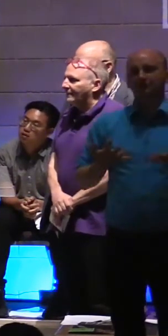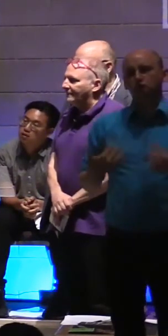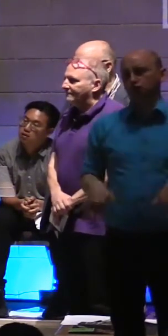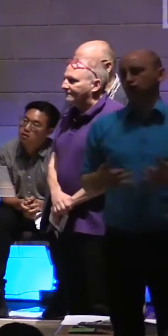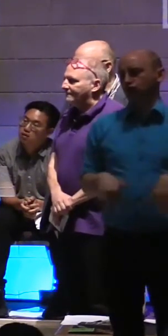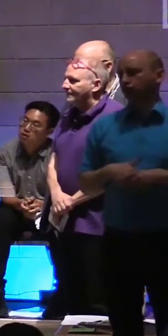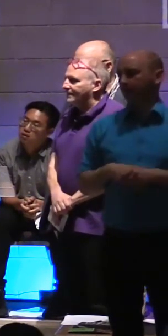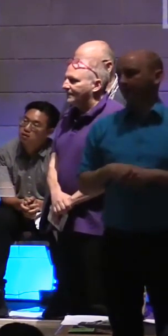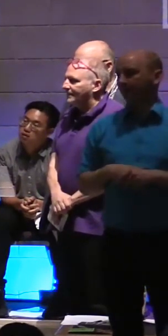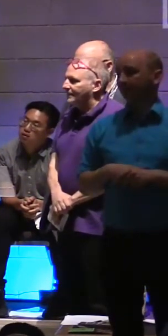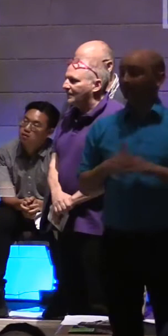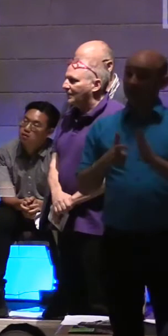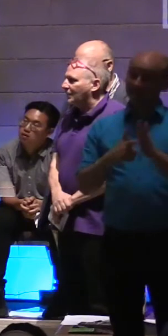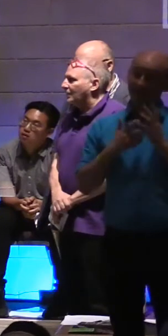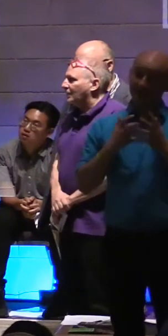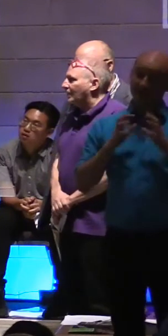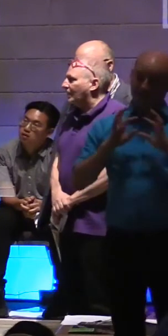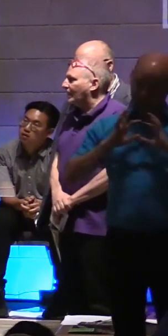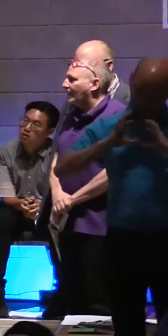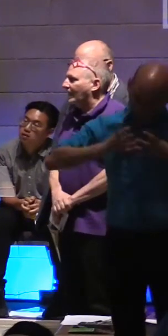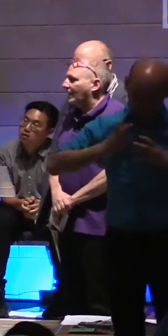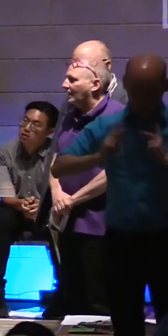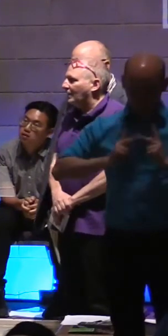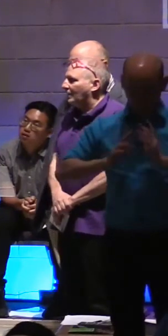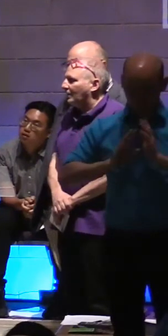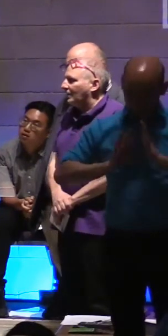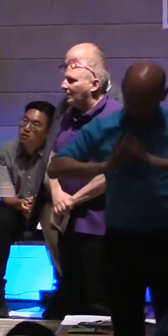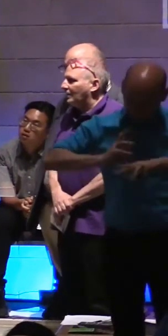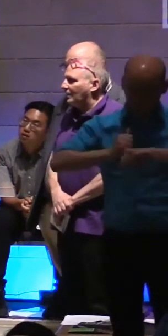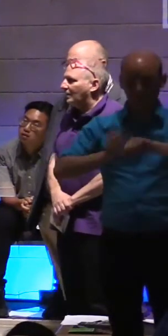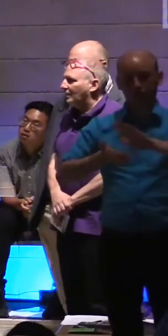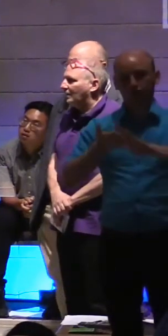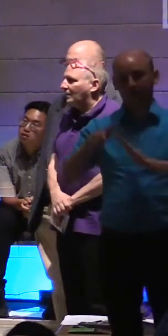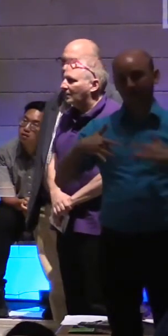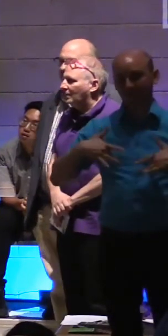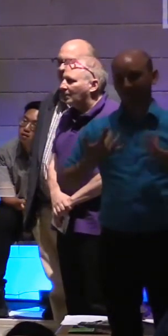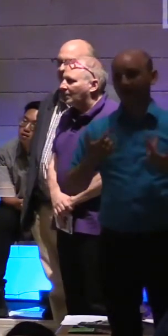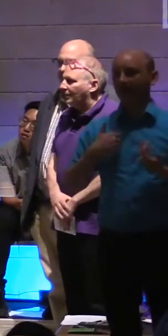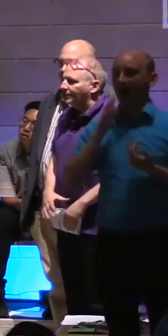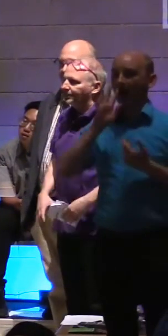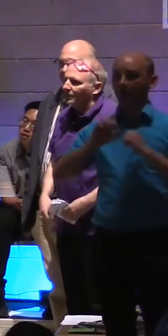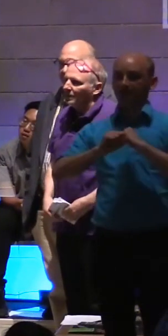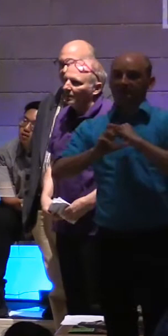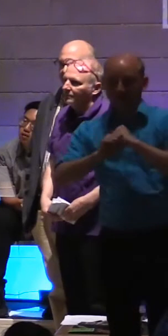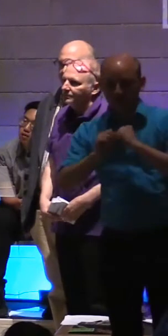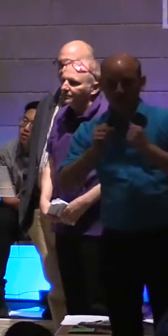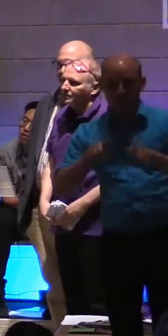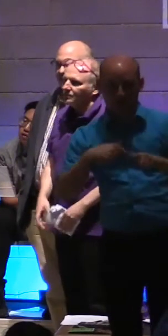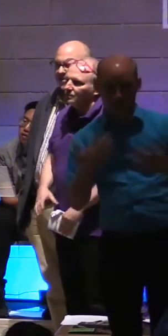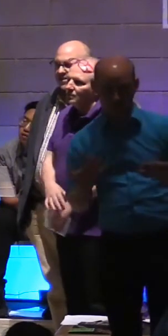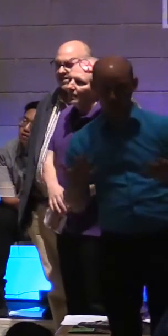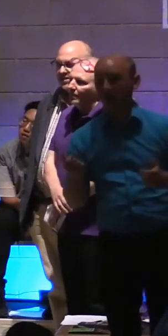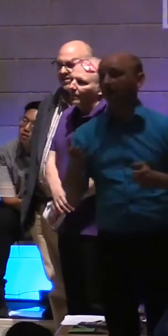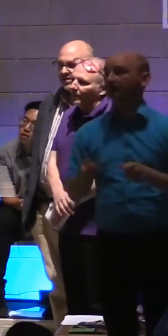event. It takes a whole village to make it happen. And I'm going to put a plug in while I'm standing here that next